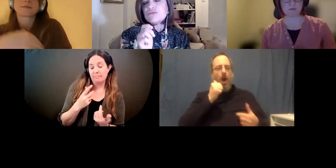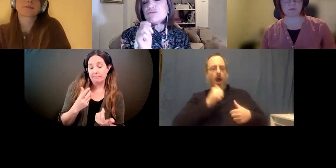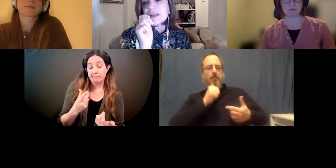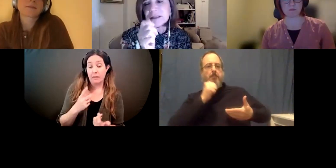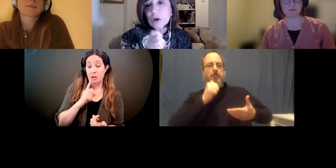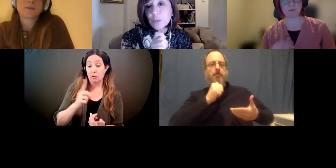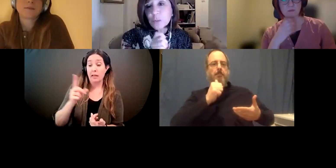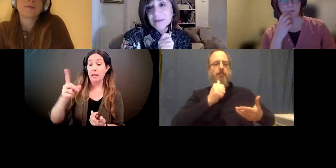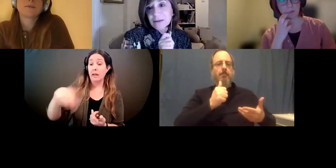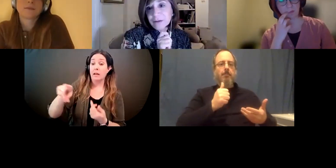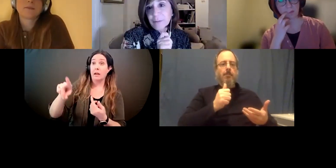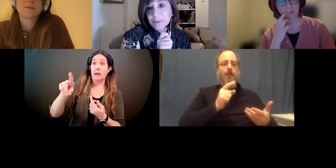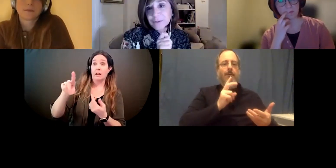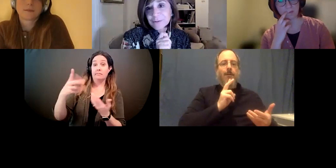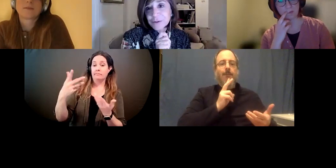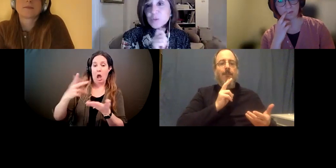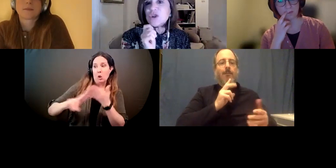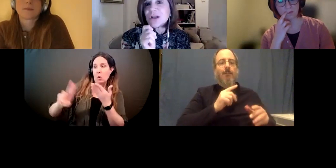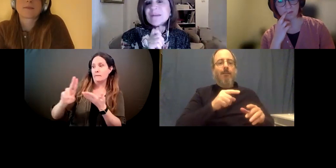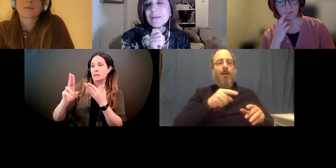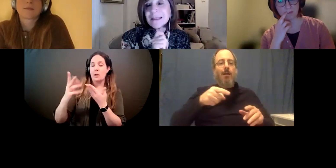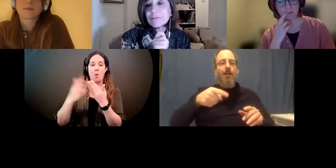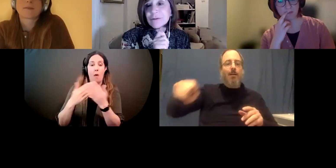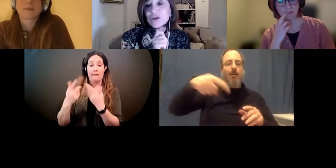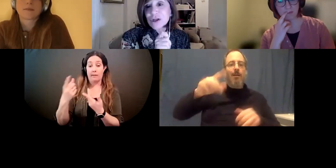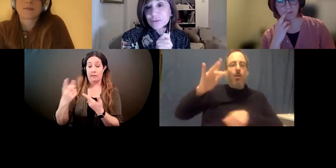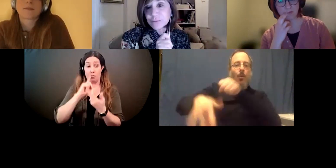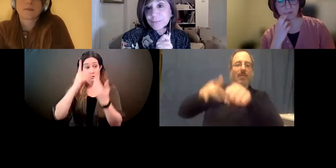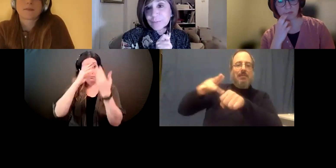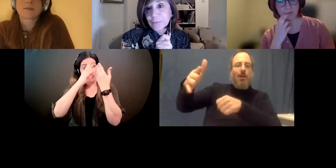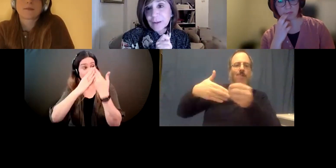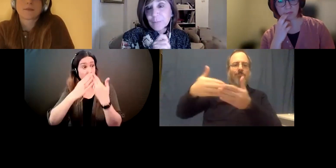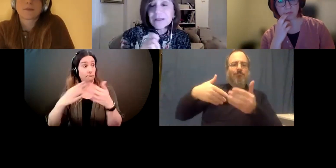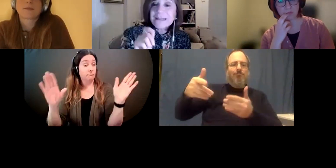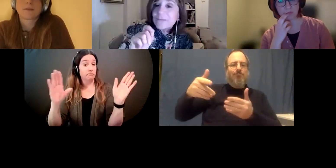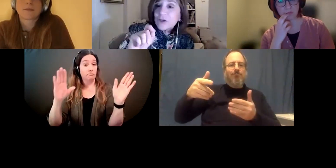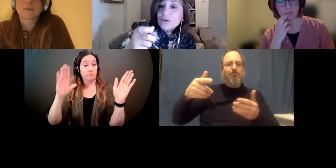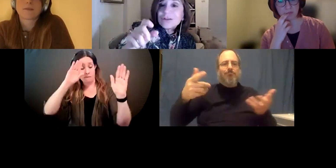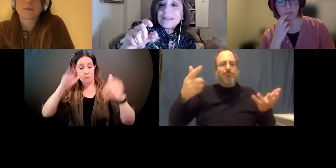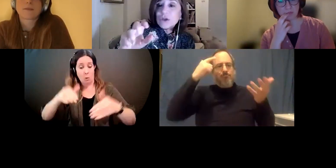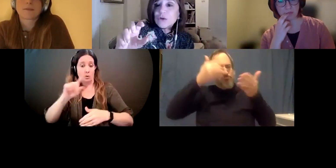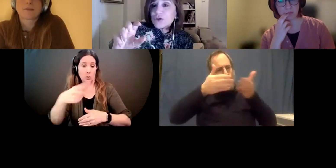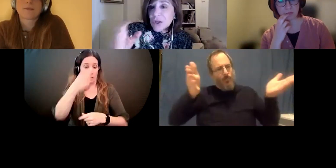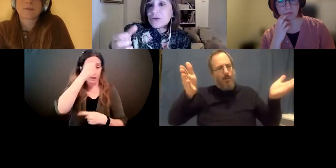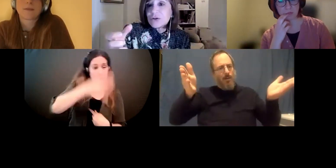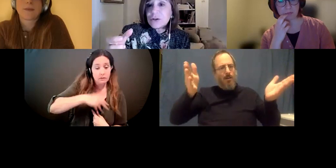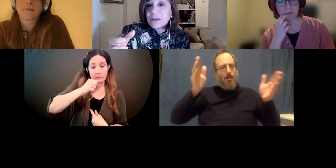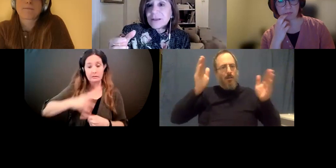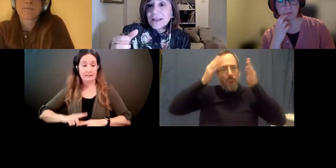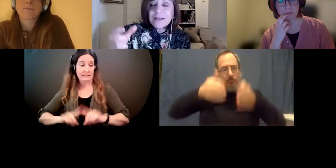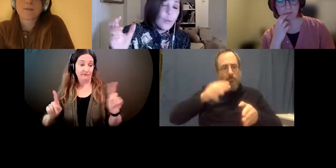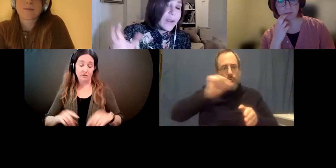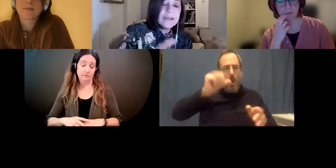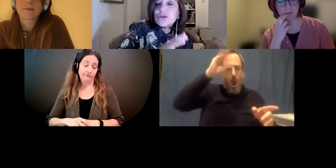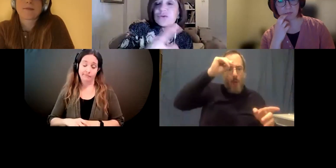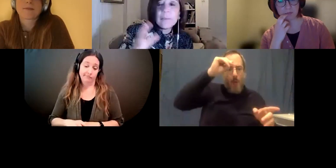has really opened themselves up to it just being around gender, because they've usually used gender